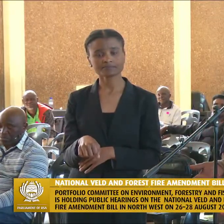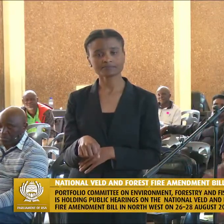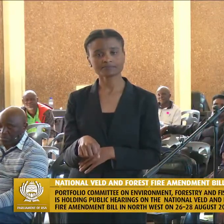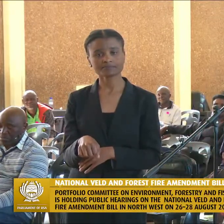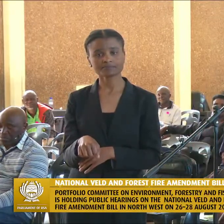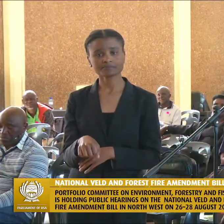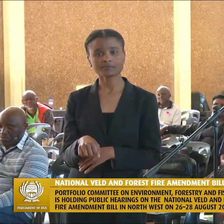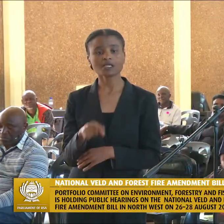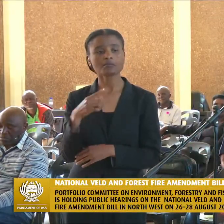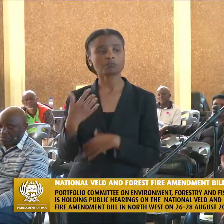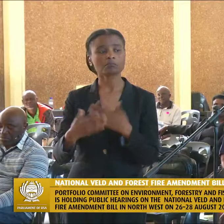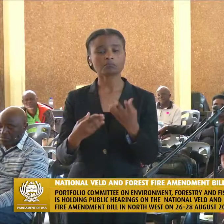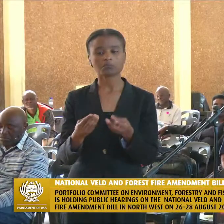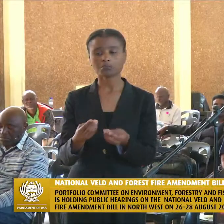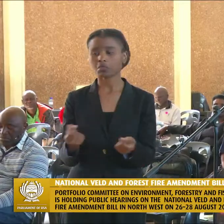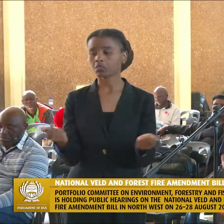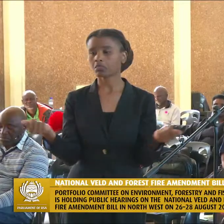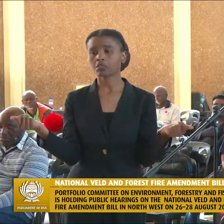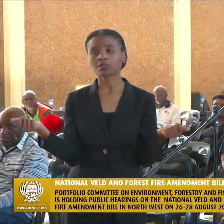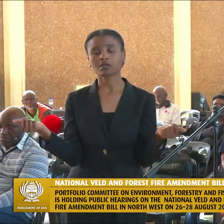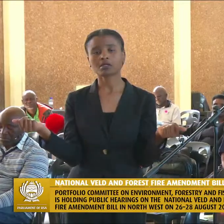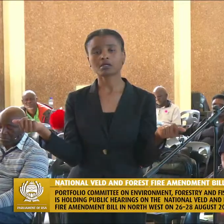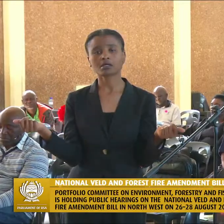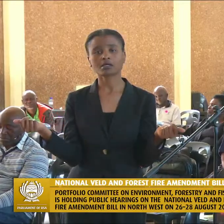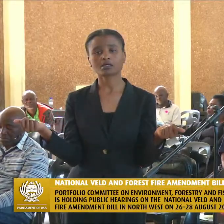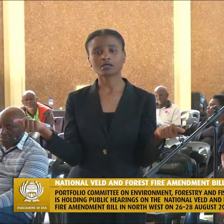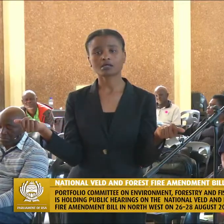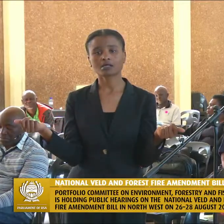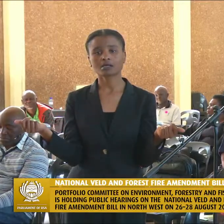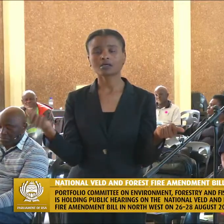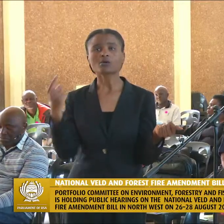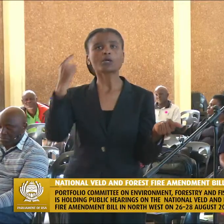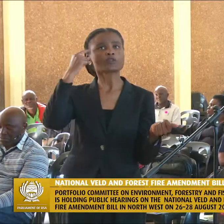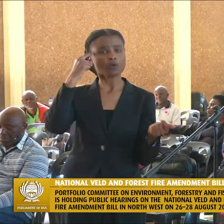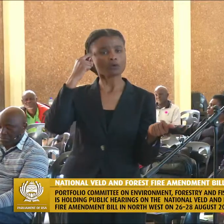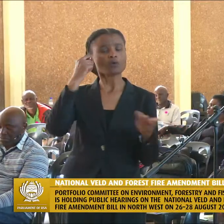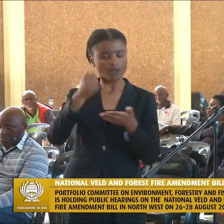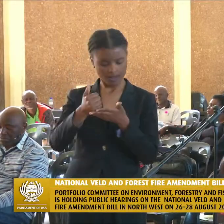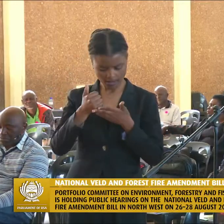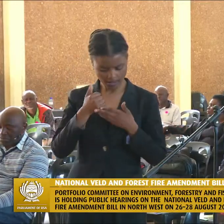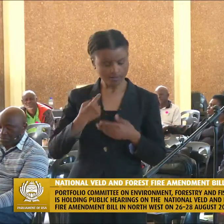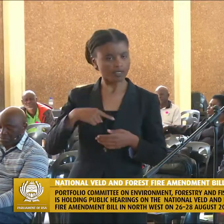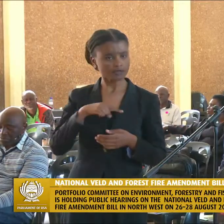just disappeared while whilst we thought it was going to benefit us